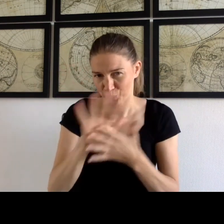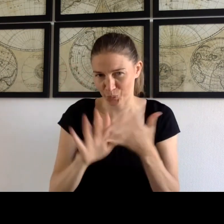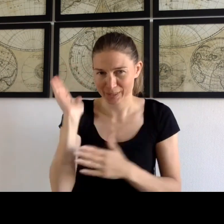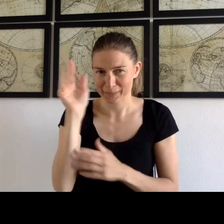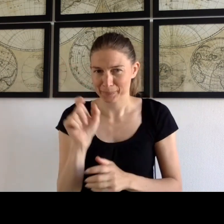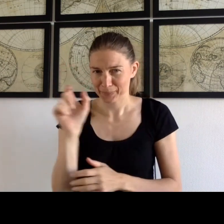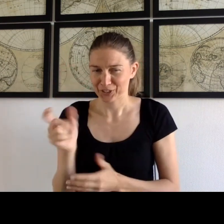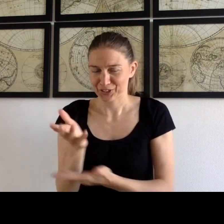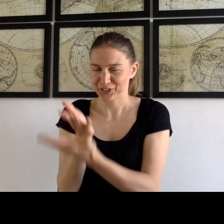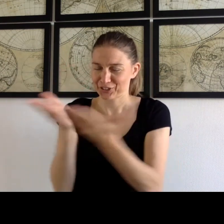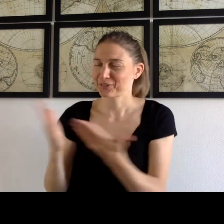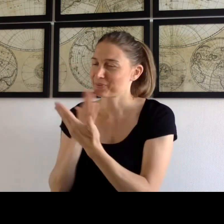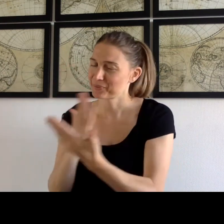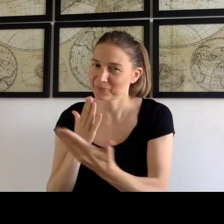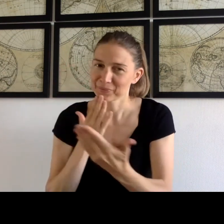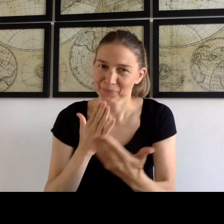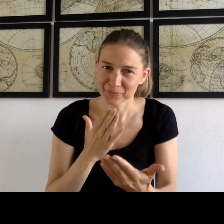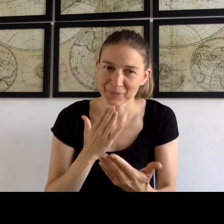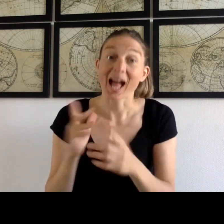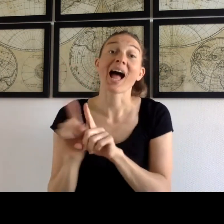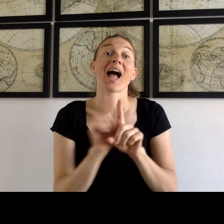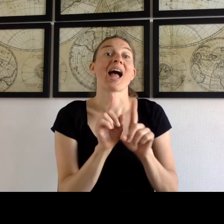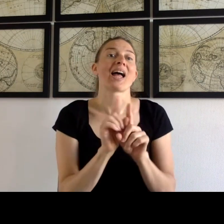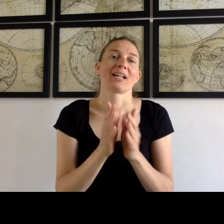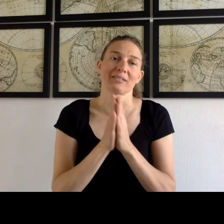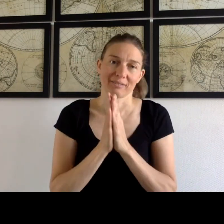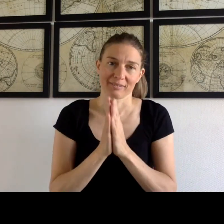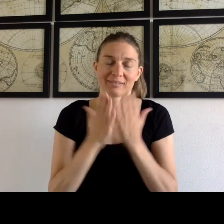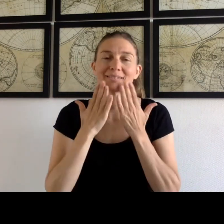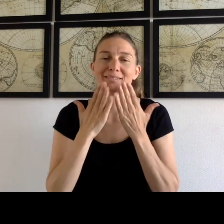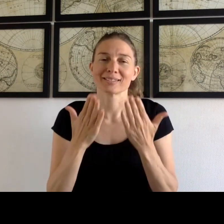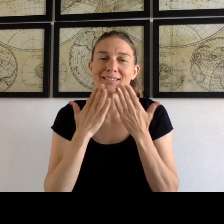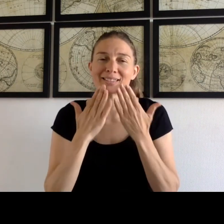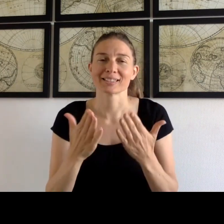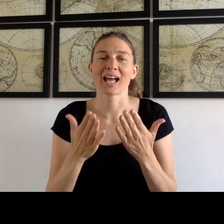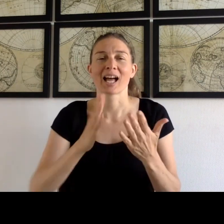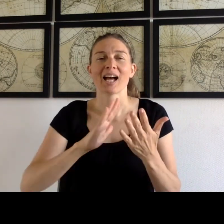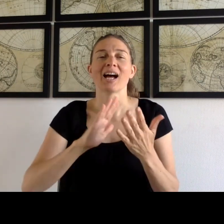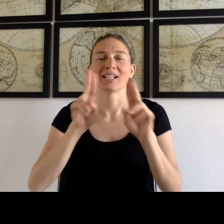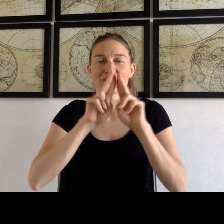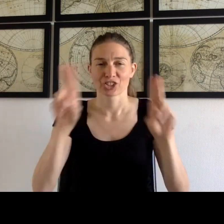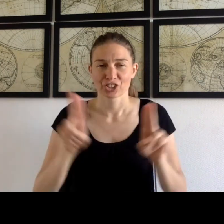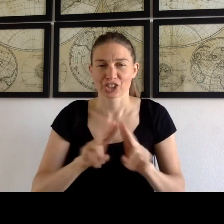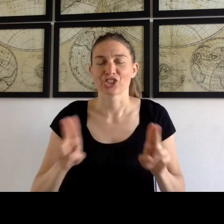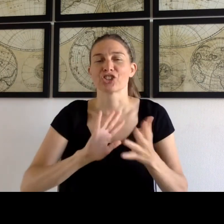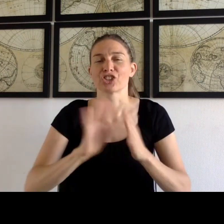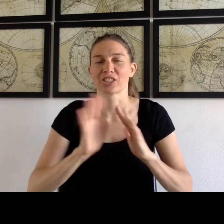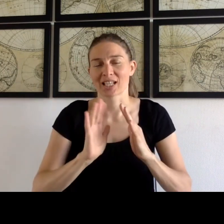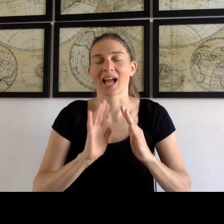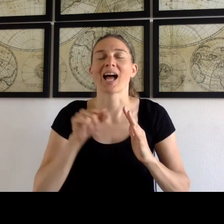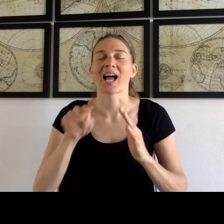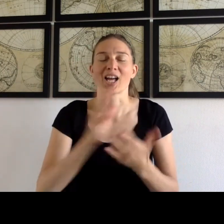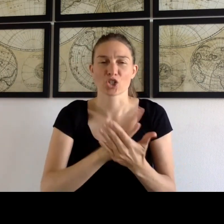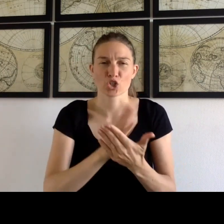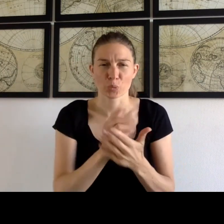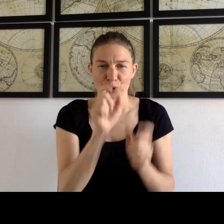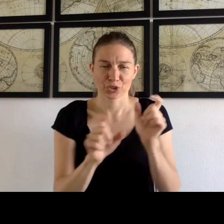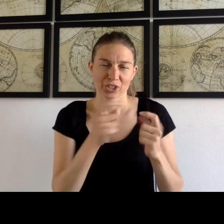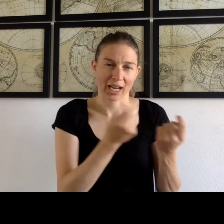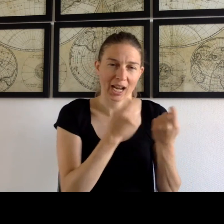like to, of course, thank our international sign language interpreters, Ferdinand